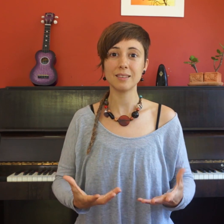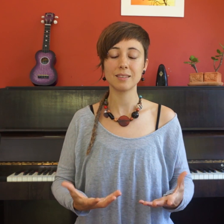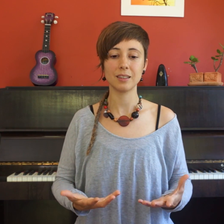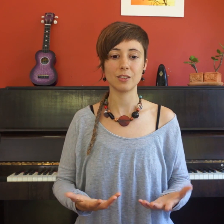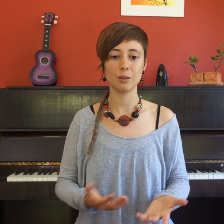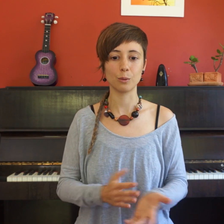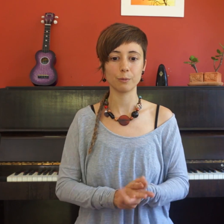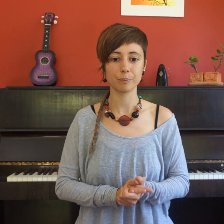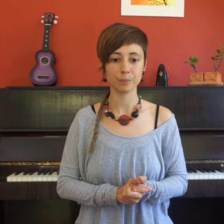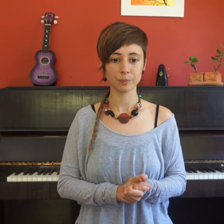needs in general.